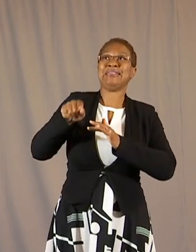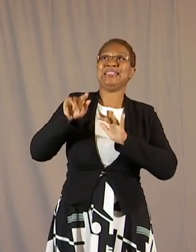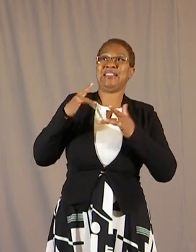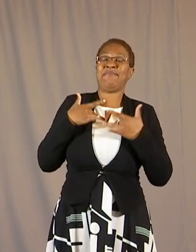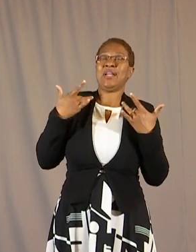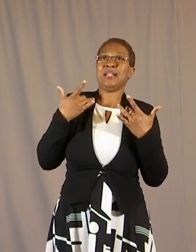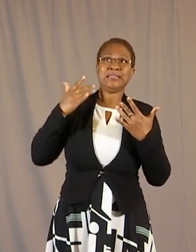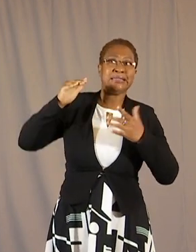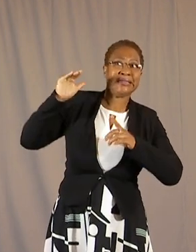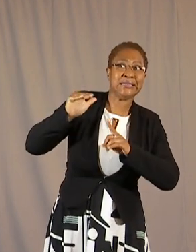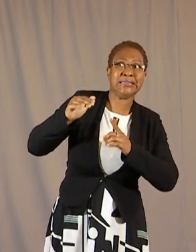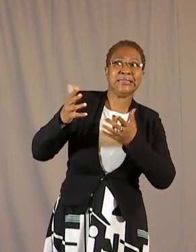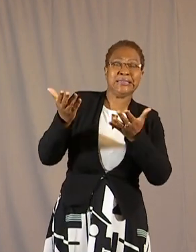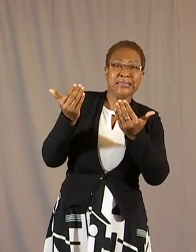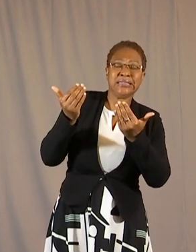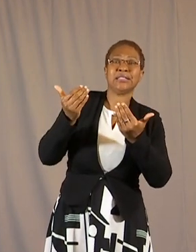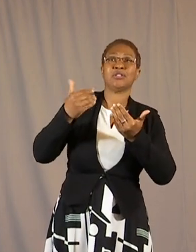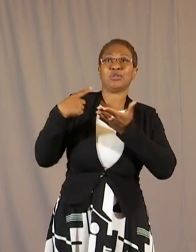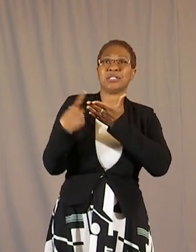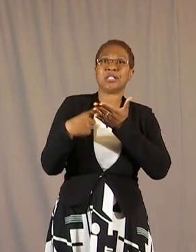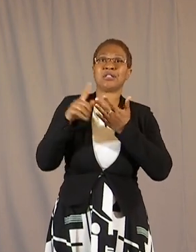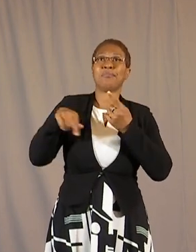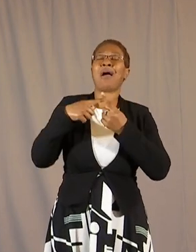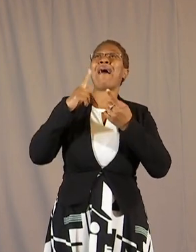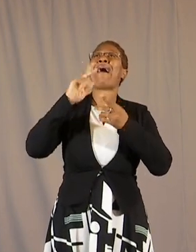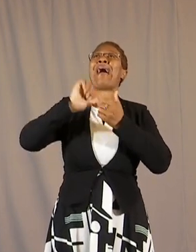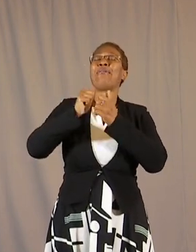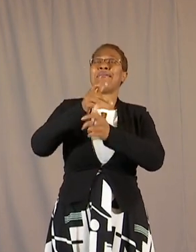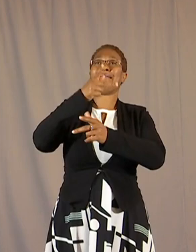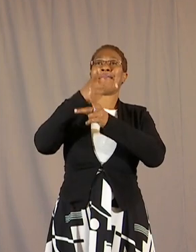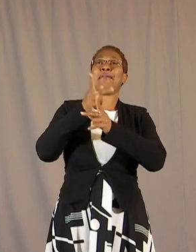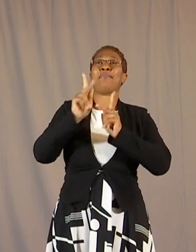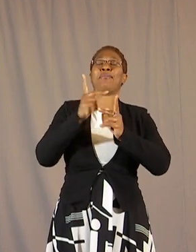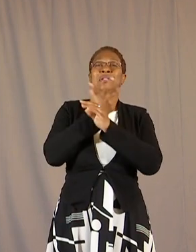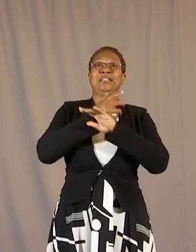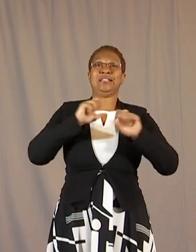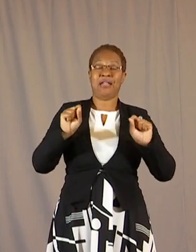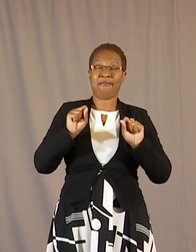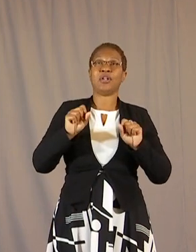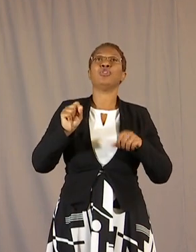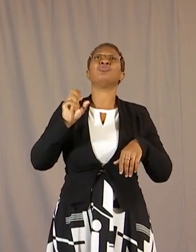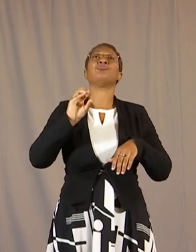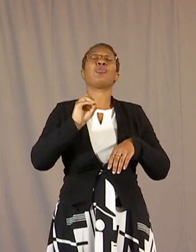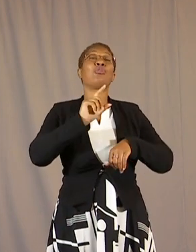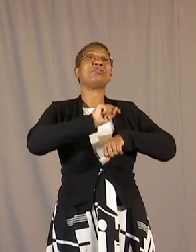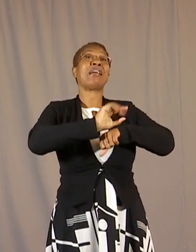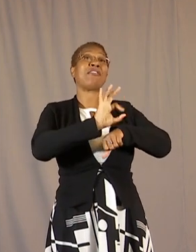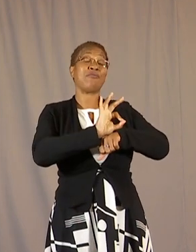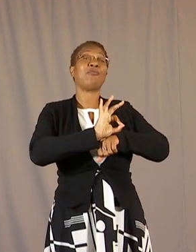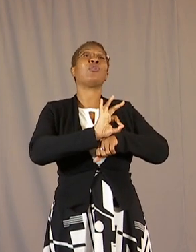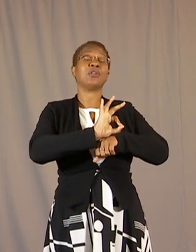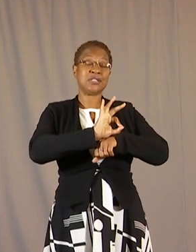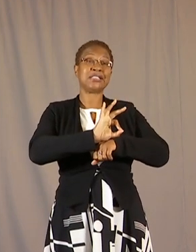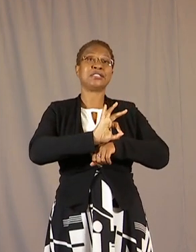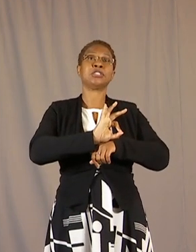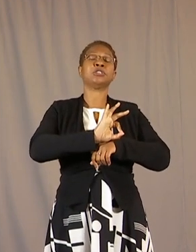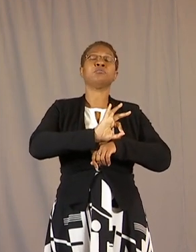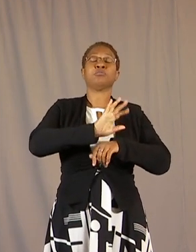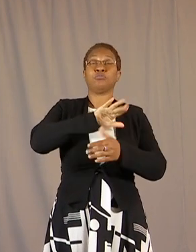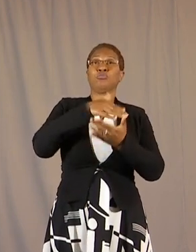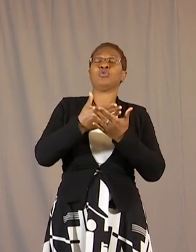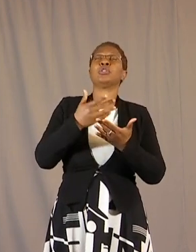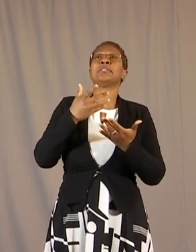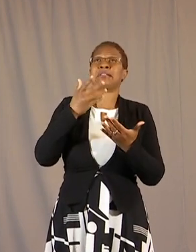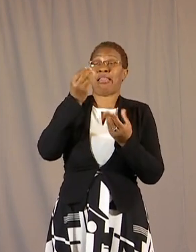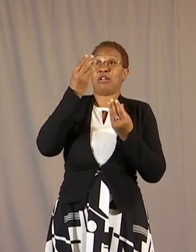right? And the task force members came together and helped us identify who we could talk to, not to stop